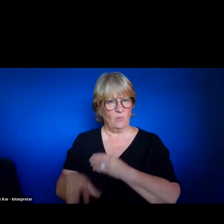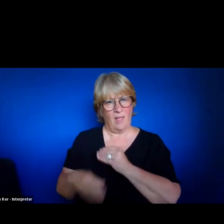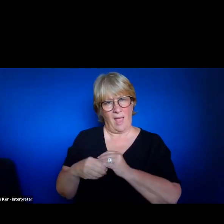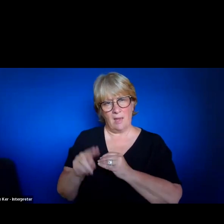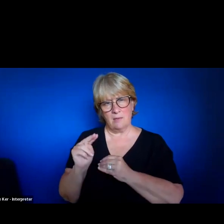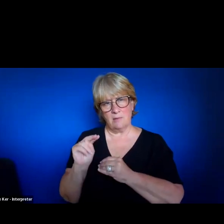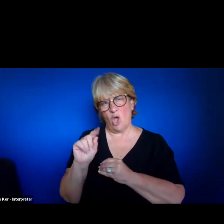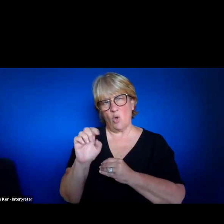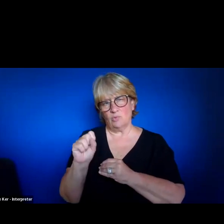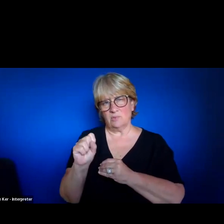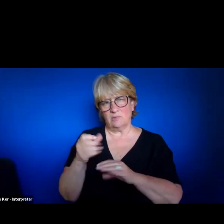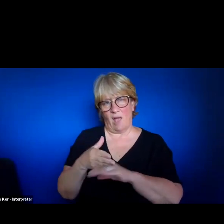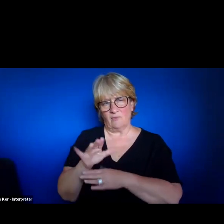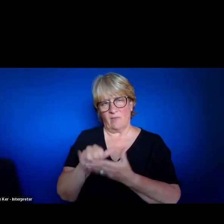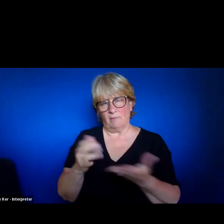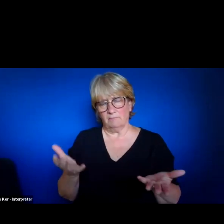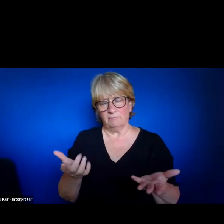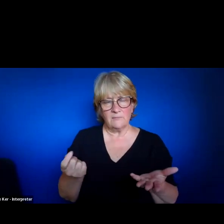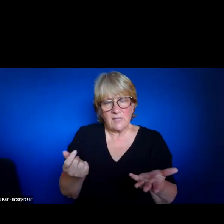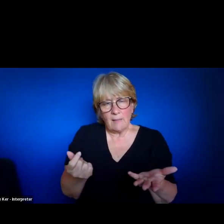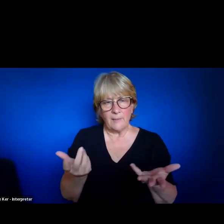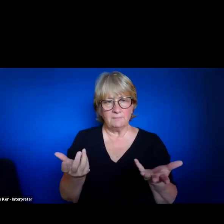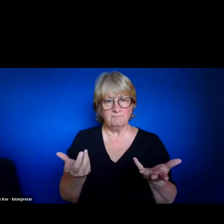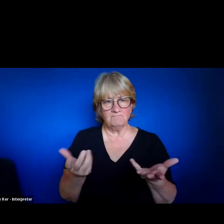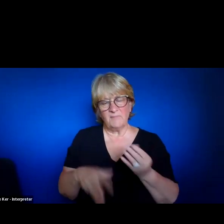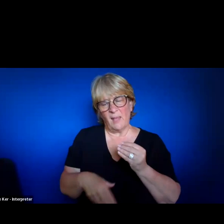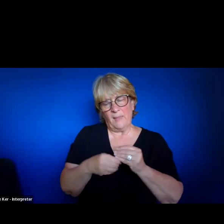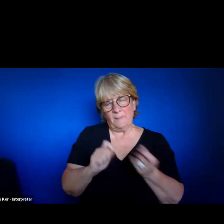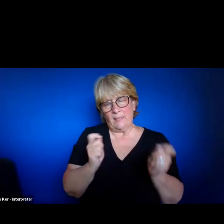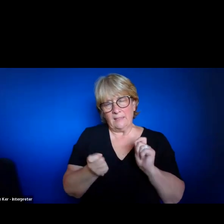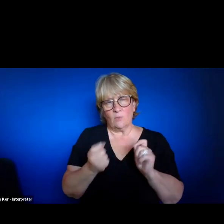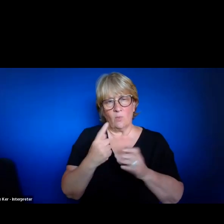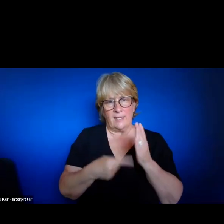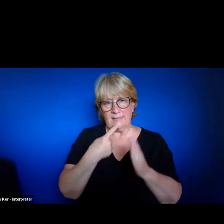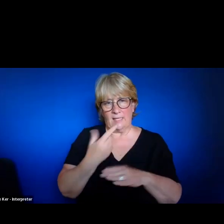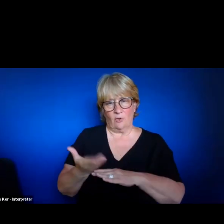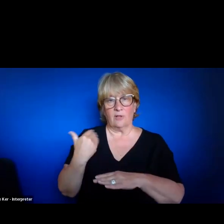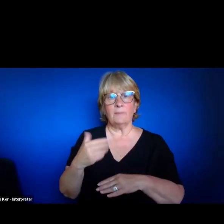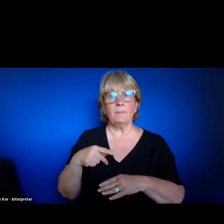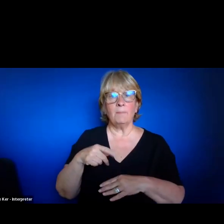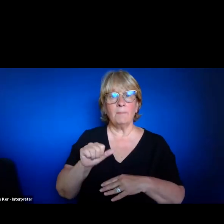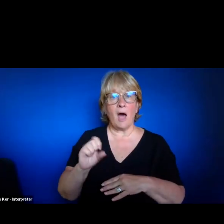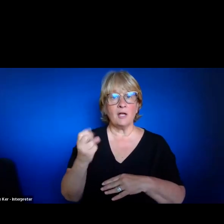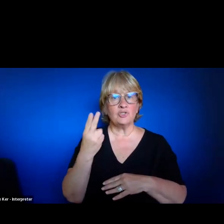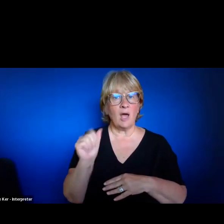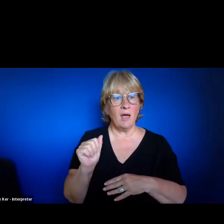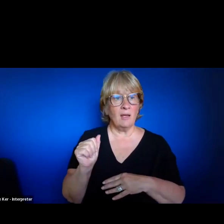So that's a little amendment to what I said earlier. Bipasha.